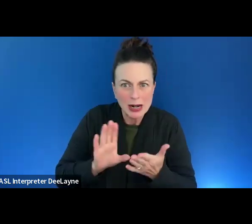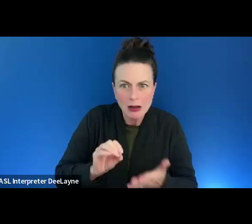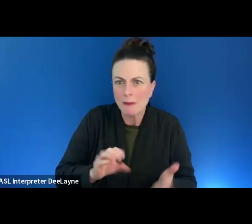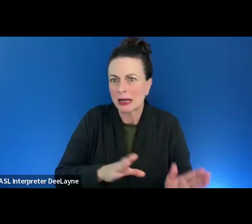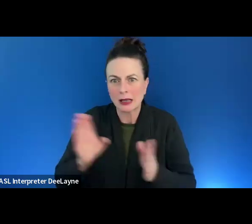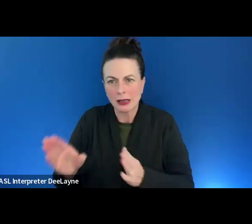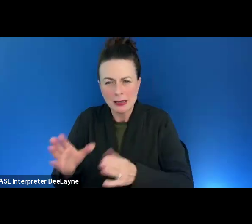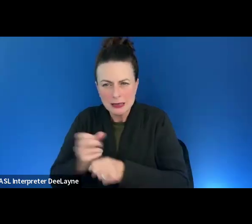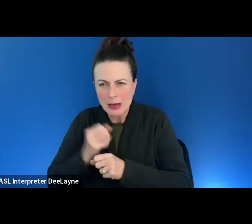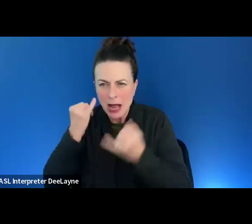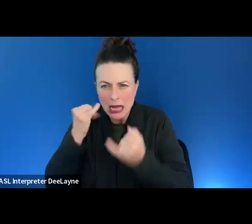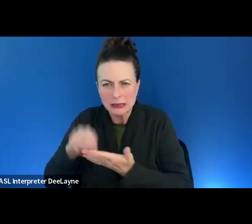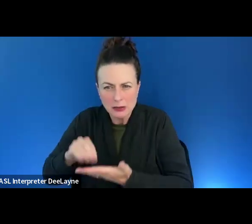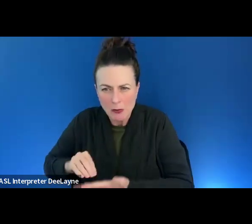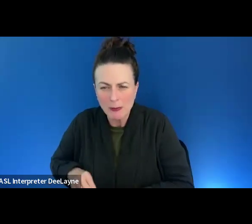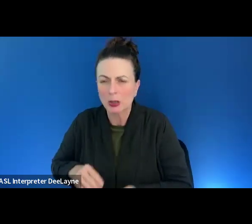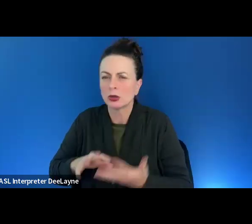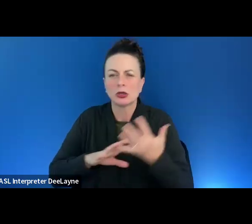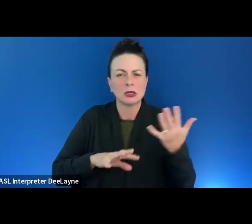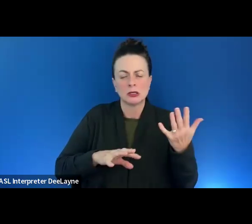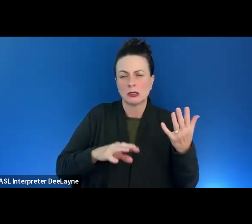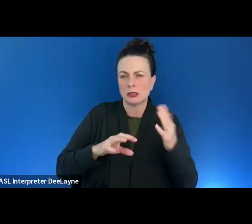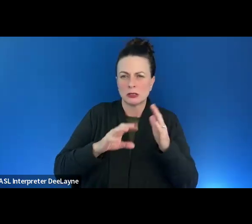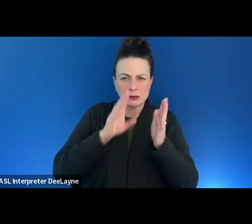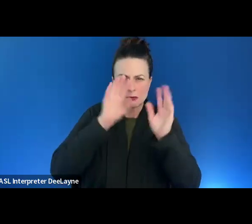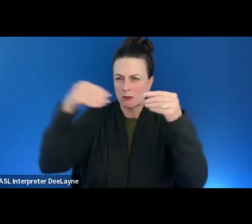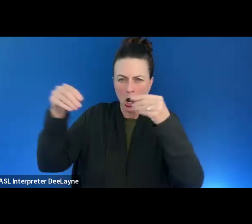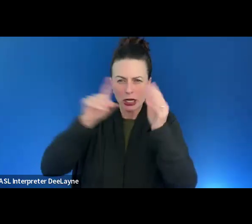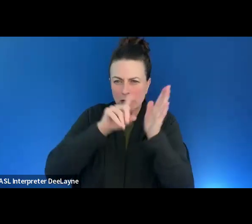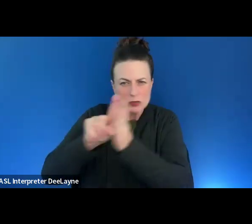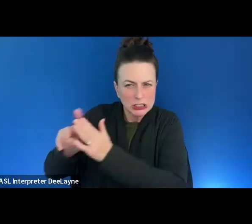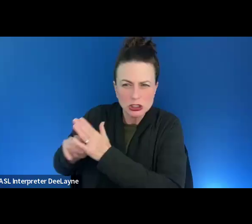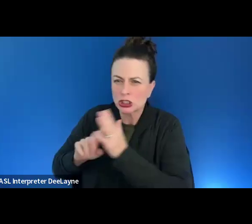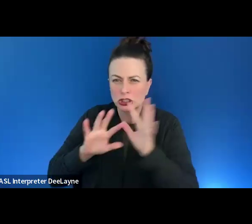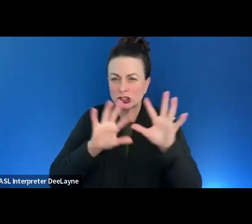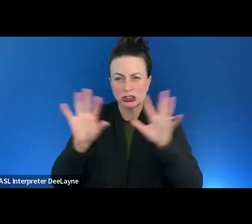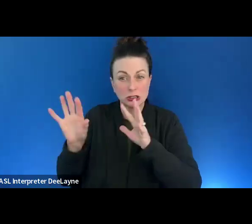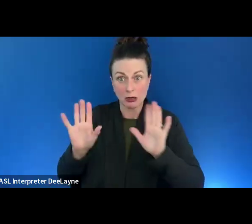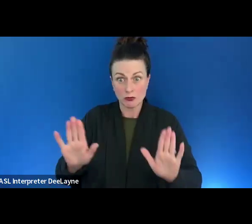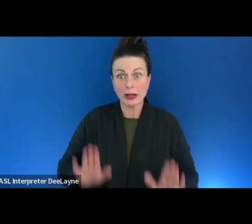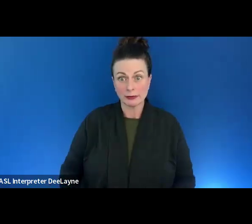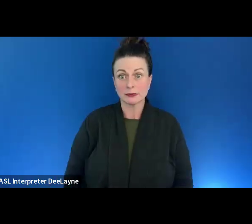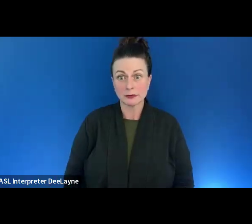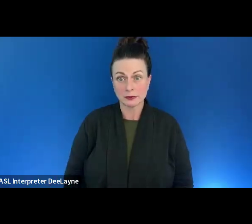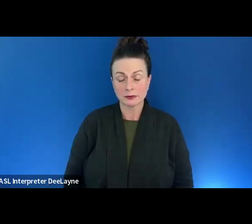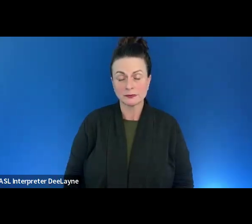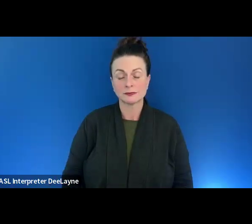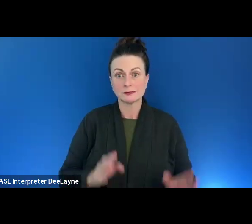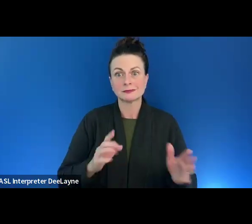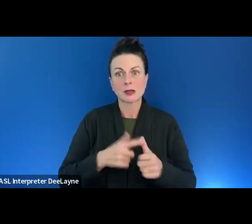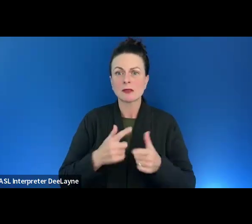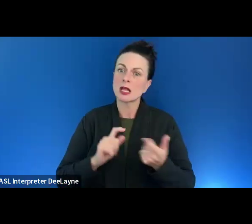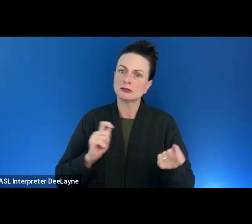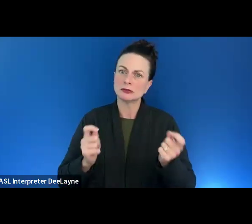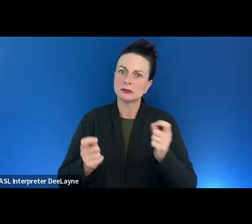company, how to get my ideas on paper, market research, all of those initial stages was great. But then when I went through a transition